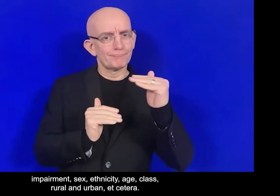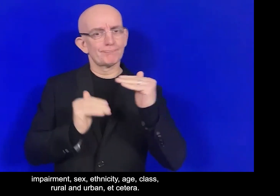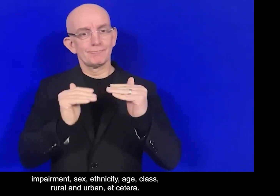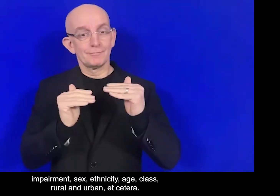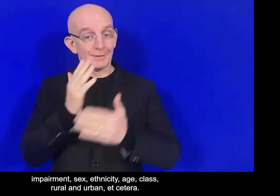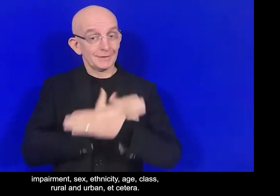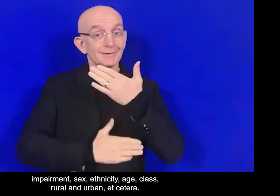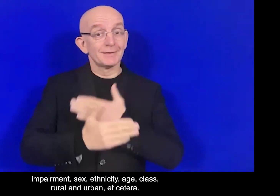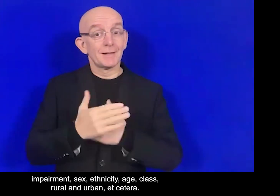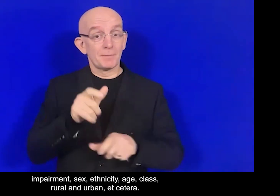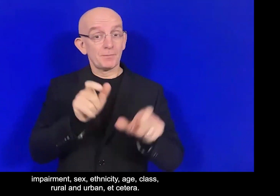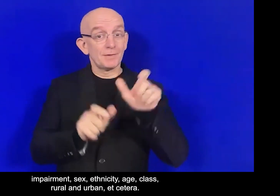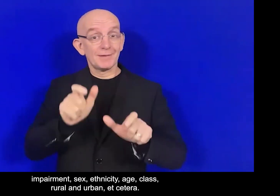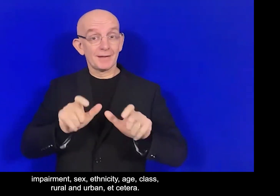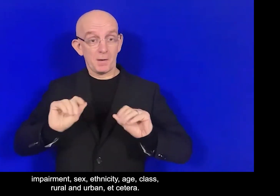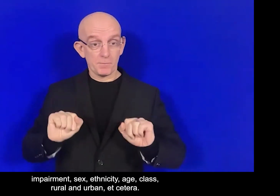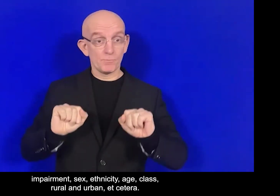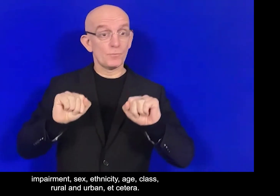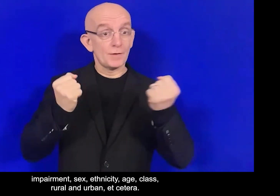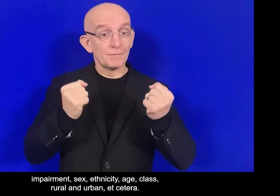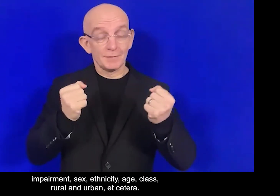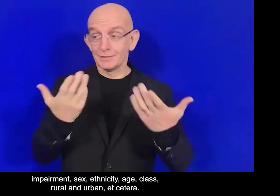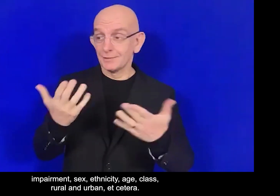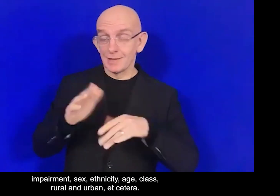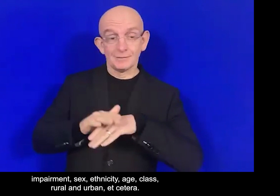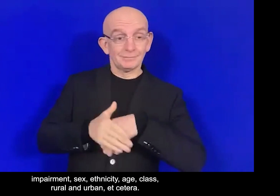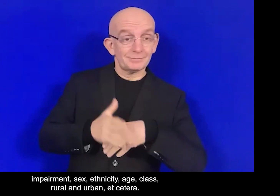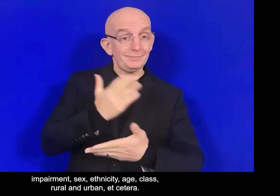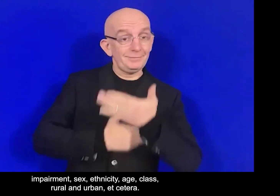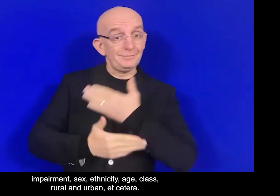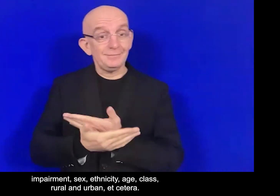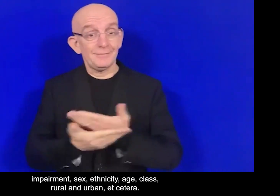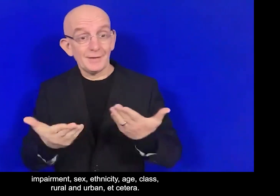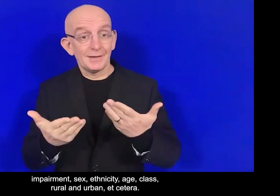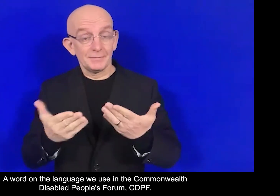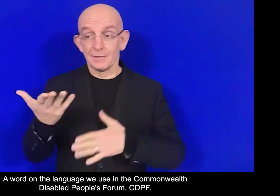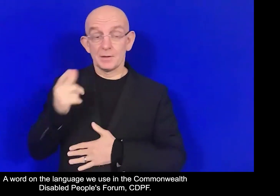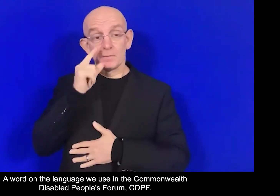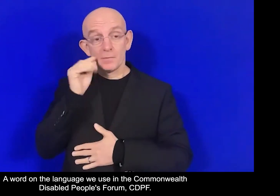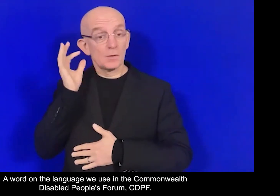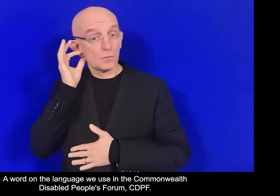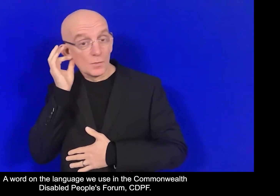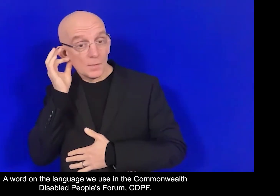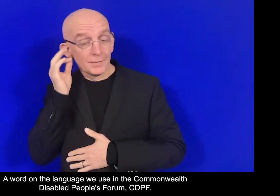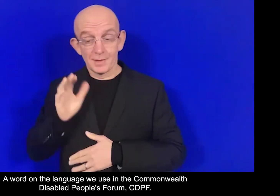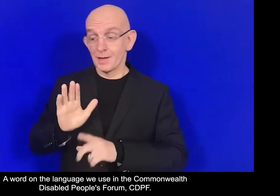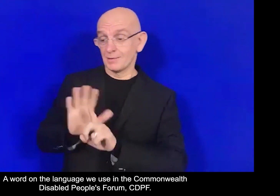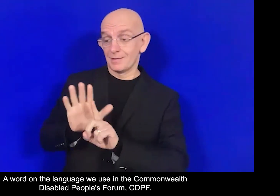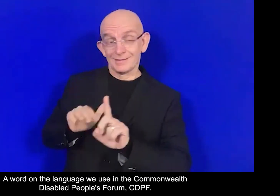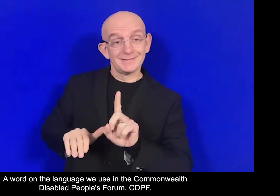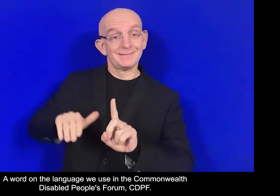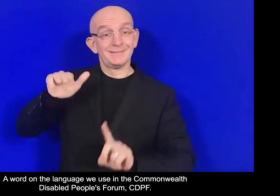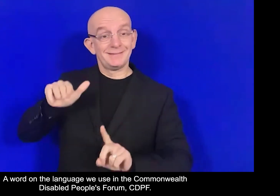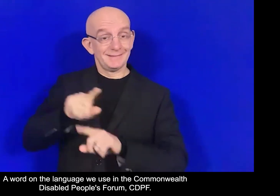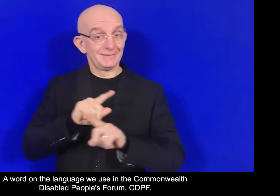Ethnicity, Age, Class, Rural and Urban, etc. A word on the